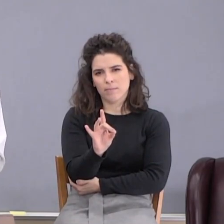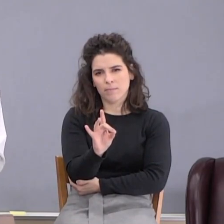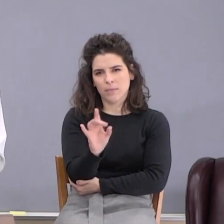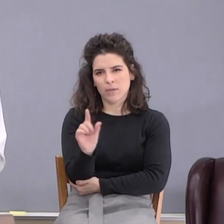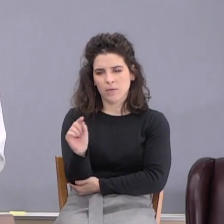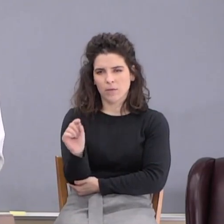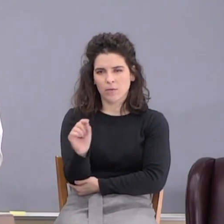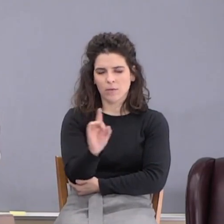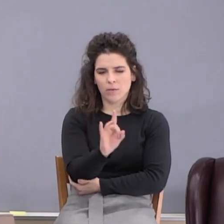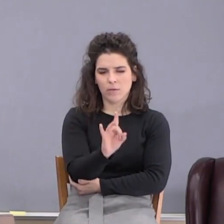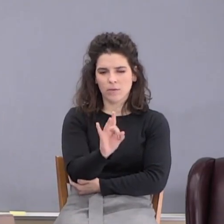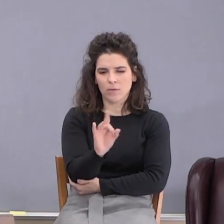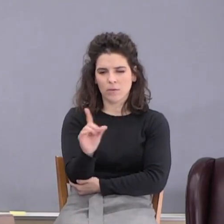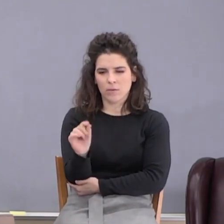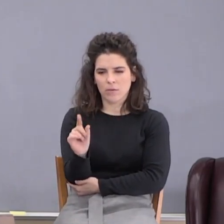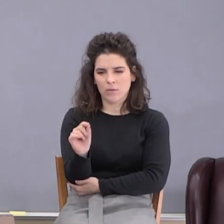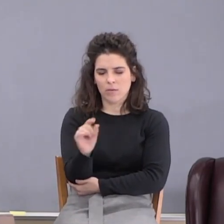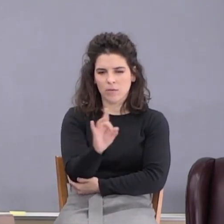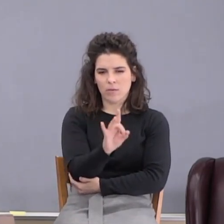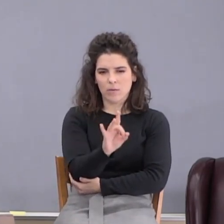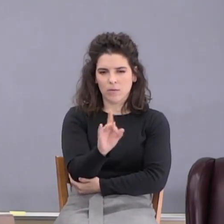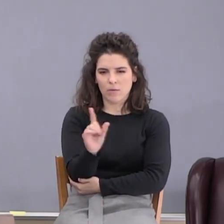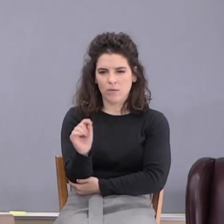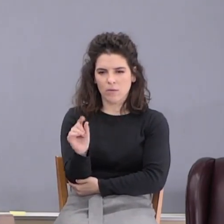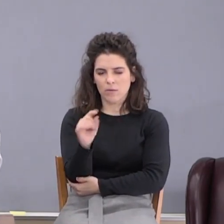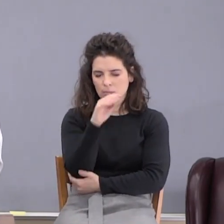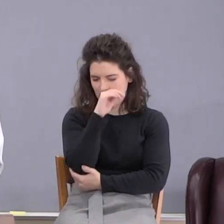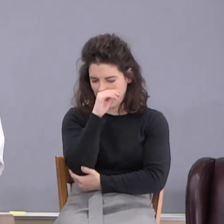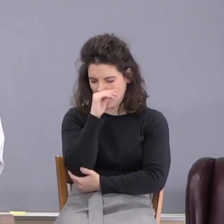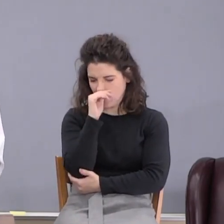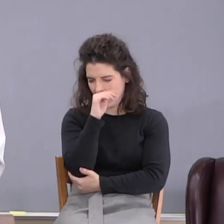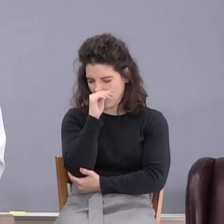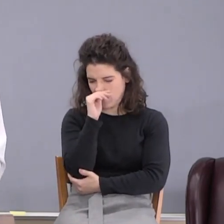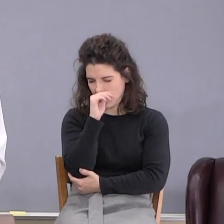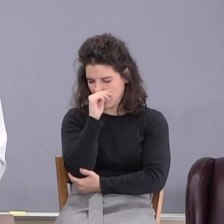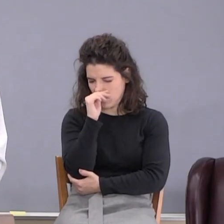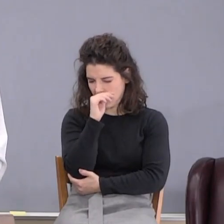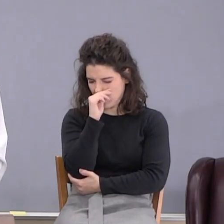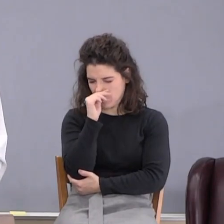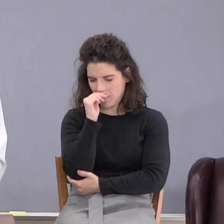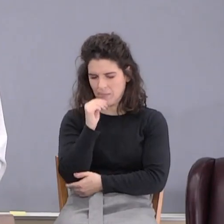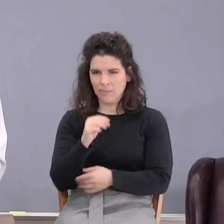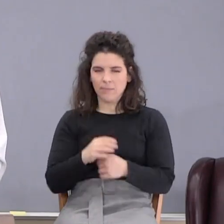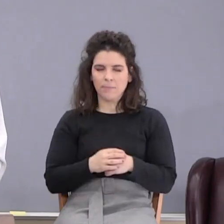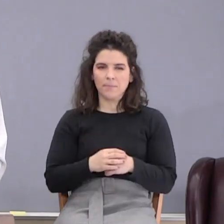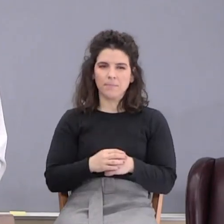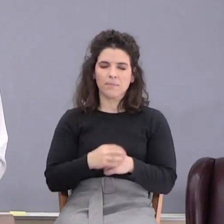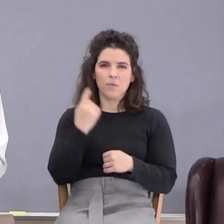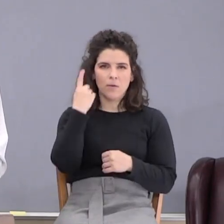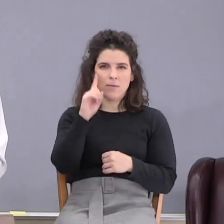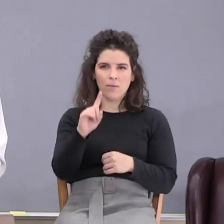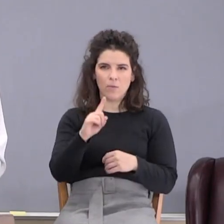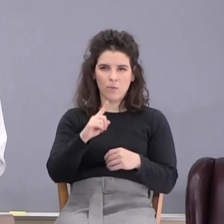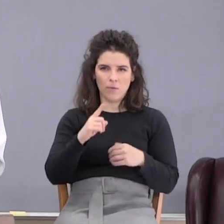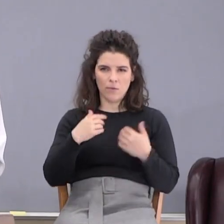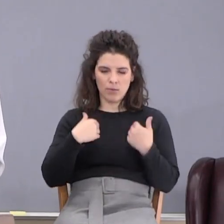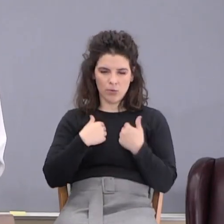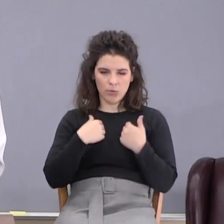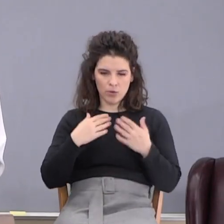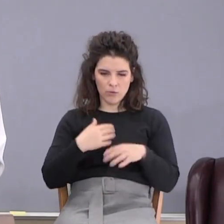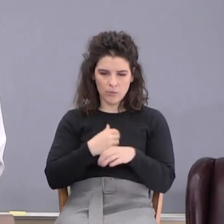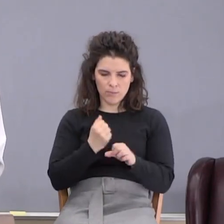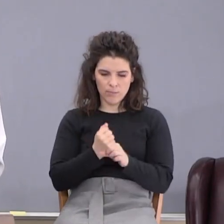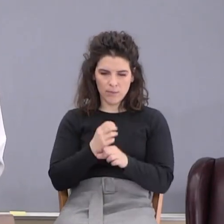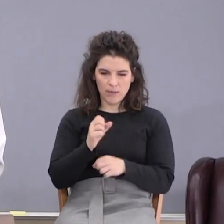20. Romans chapter 8, verse 20. For the creature was made subject to